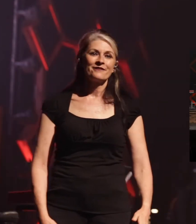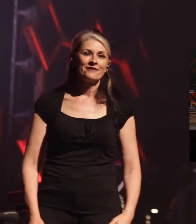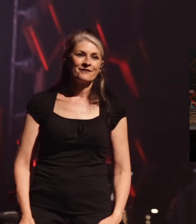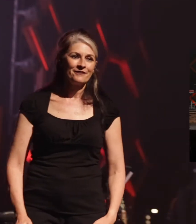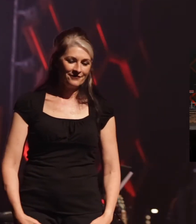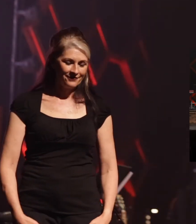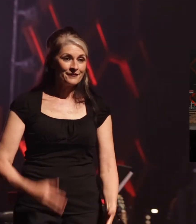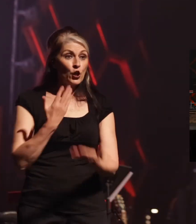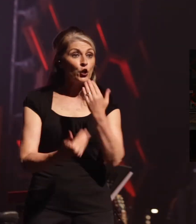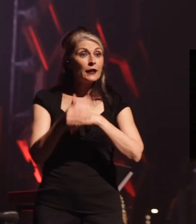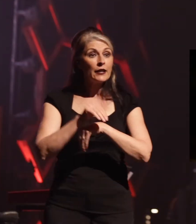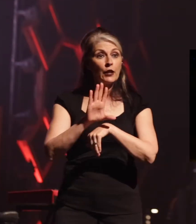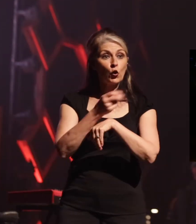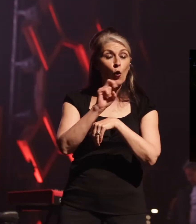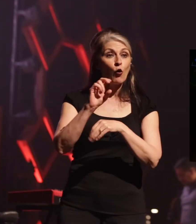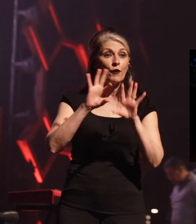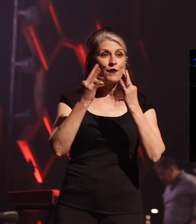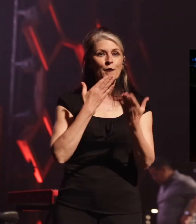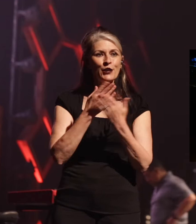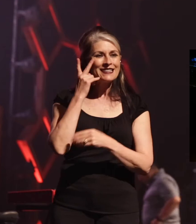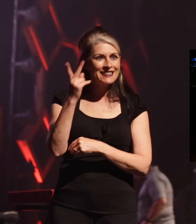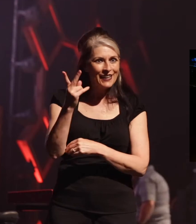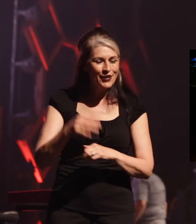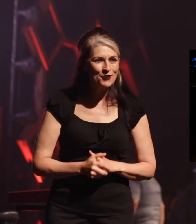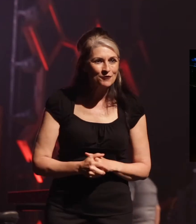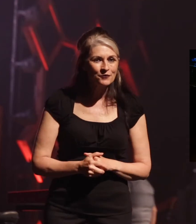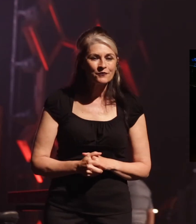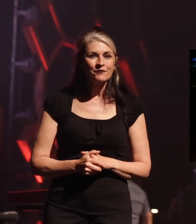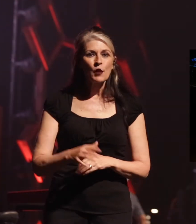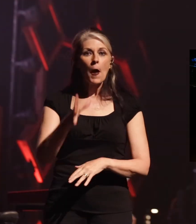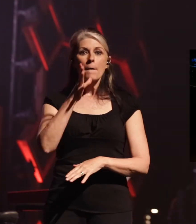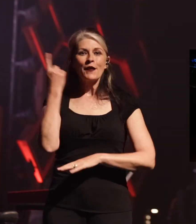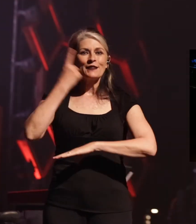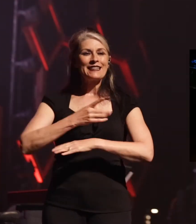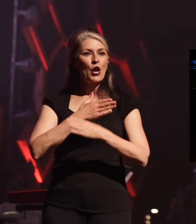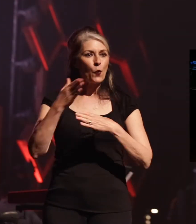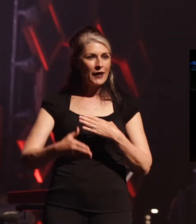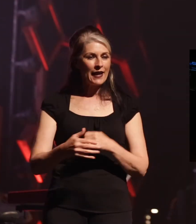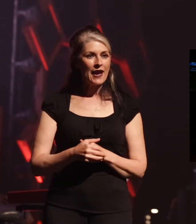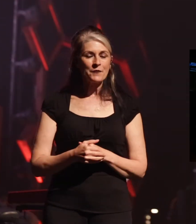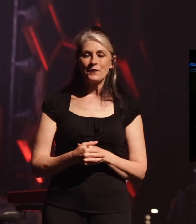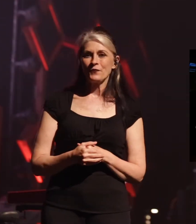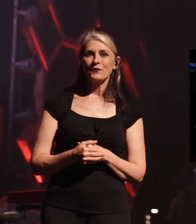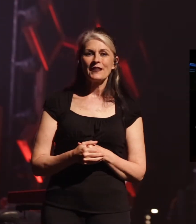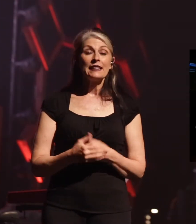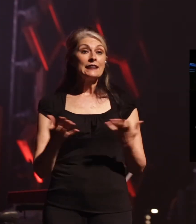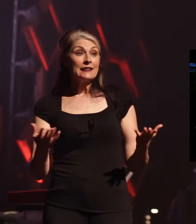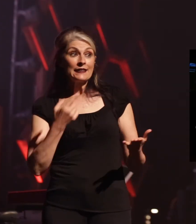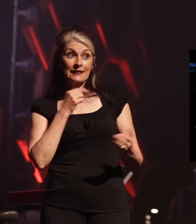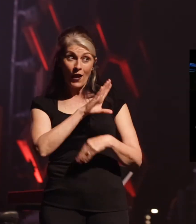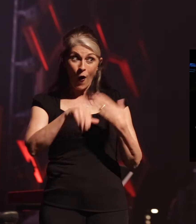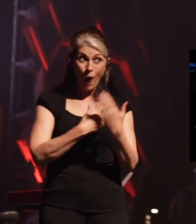Well, good evening, Grove family. Good to see you on this Mother's Day weekend. We just want to say, to all the mothers